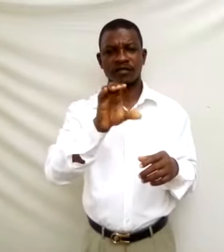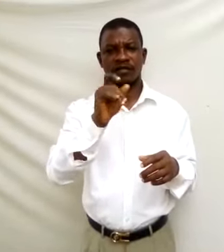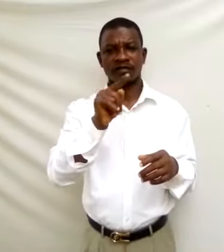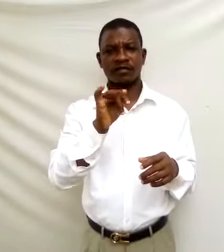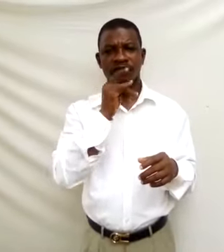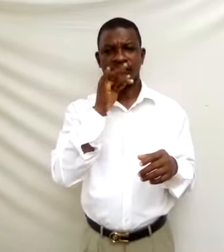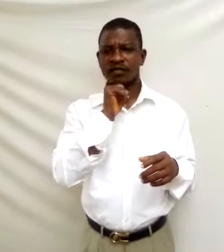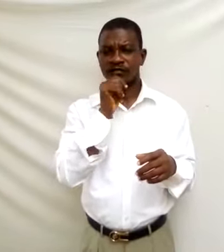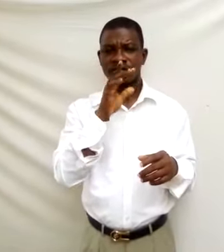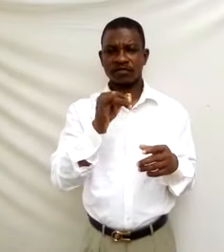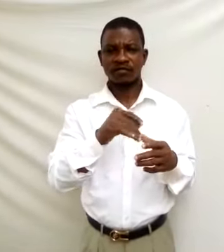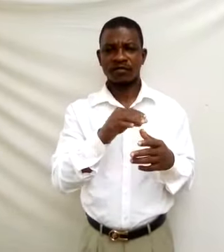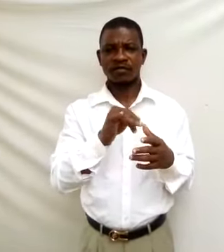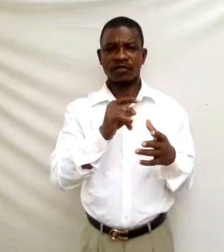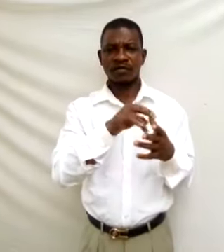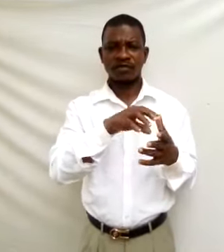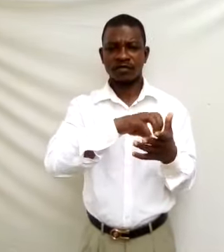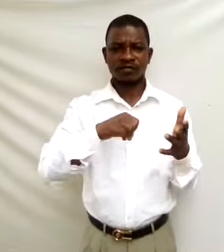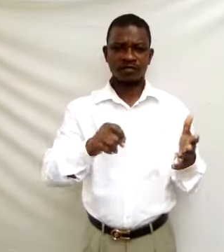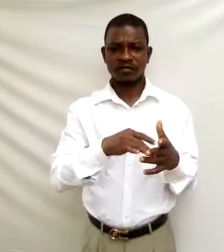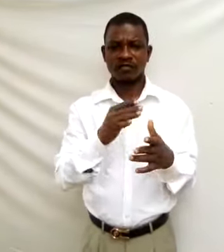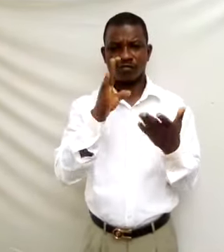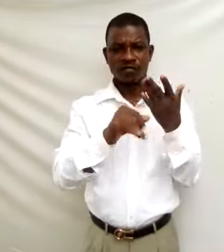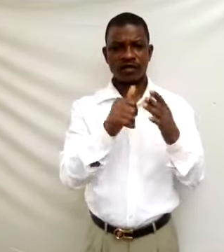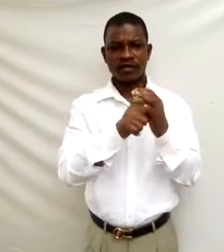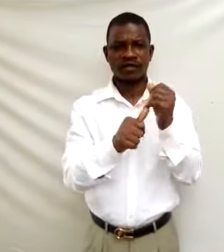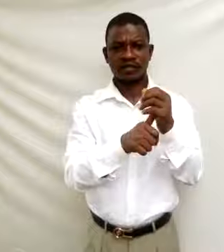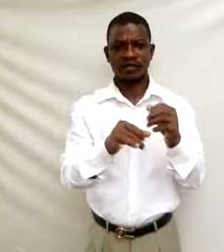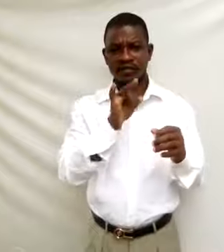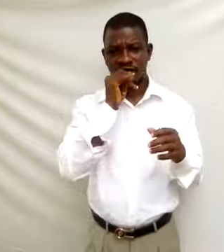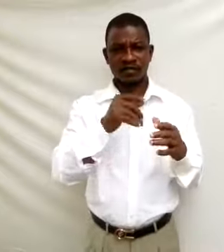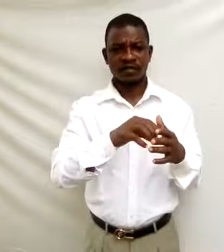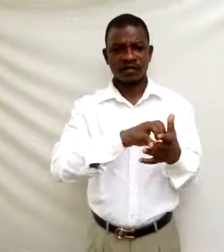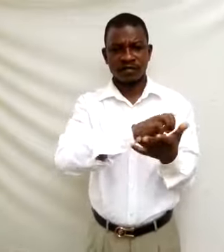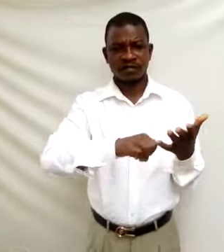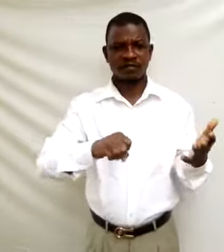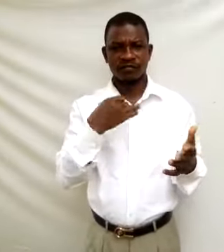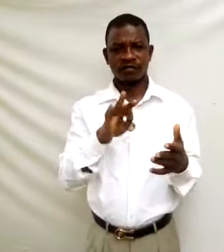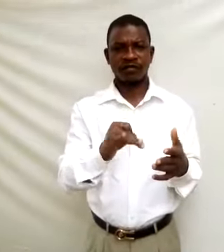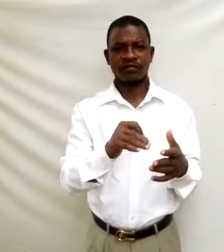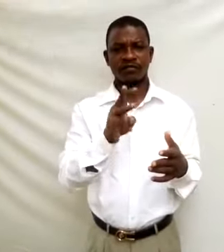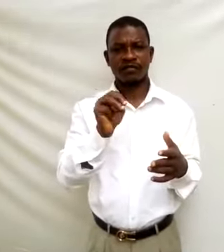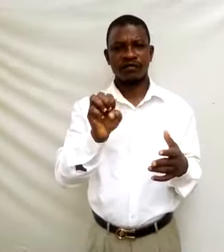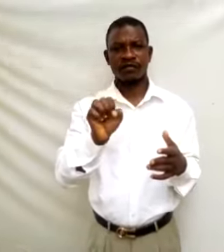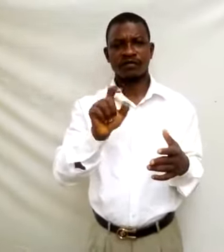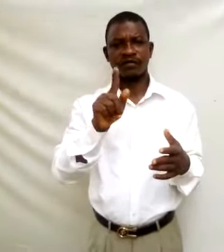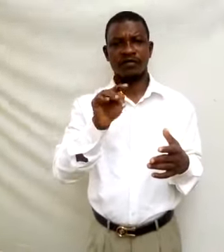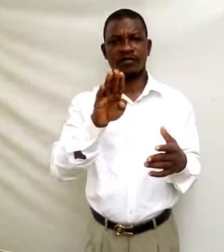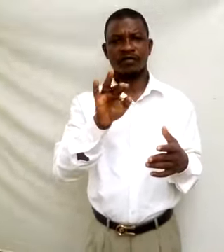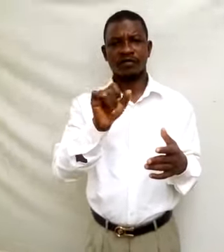metabolic waste while excretion is the removal of metabolic waste